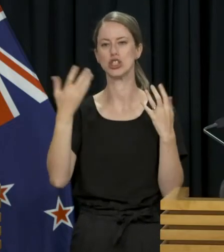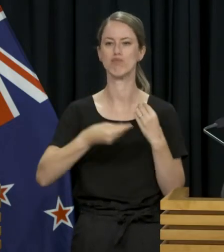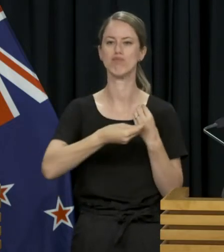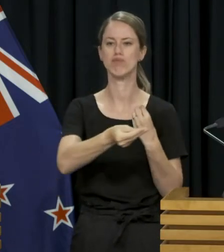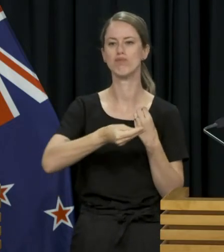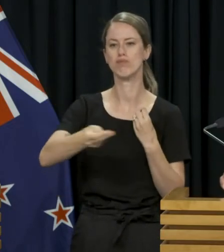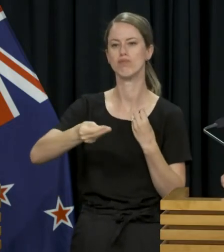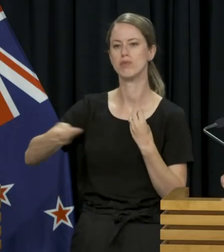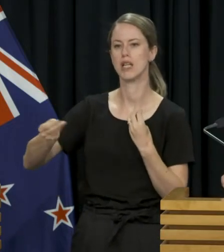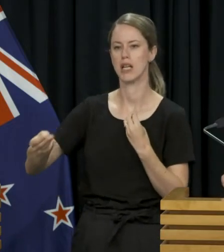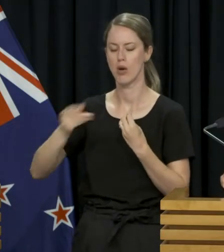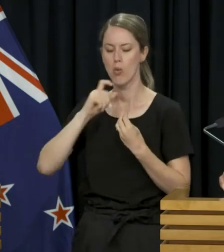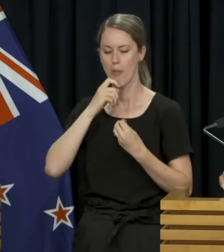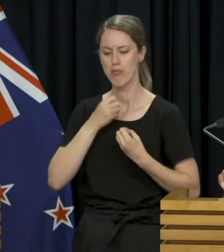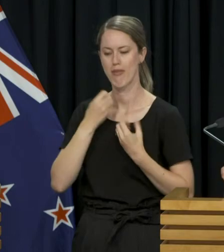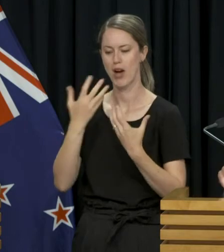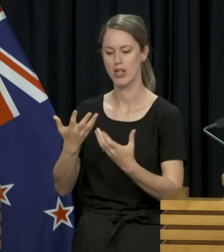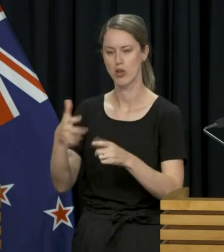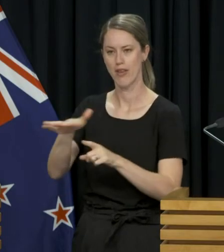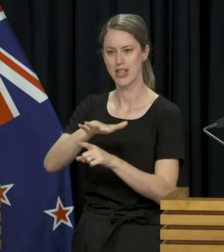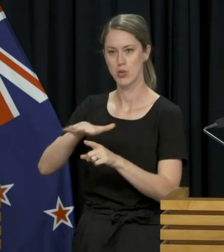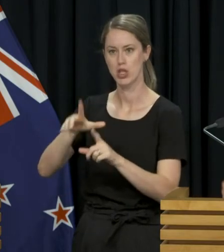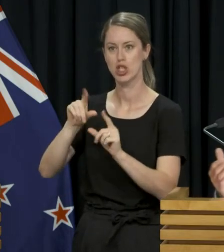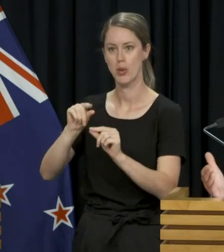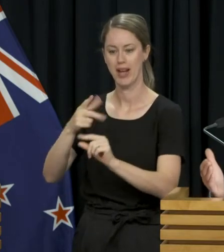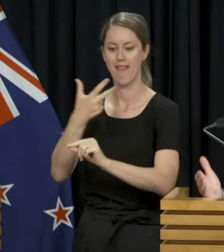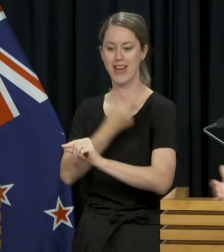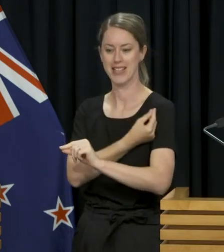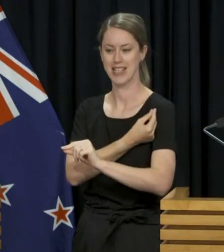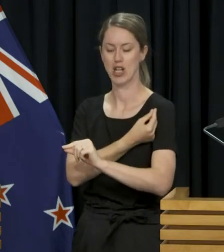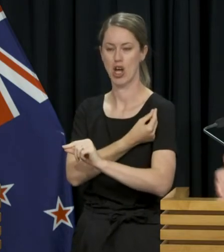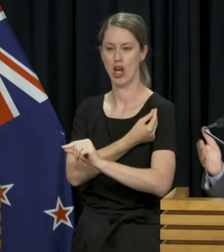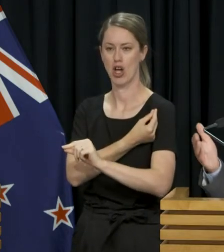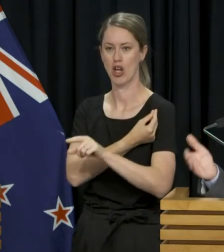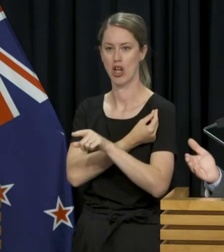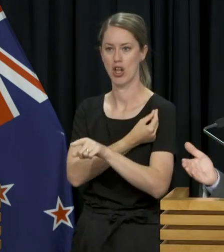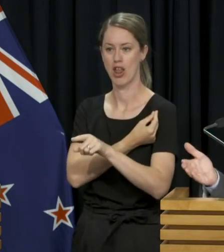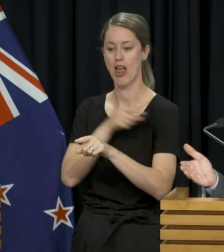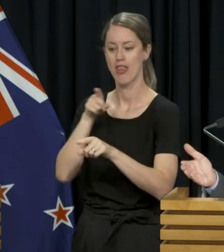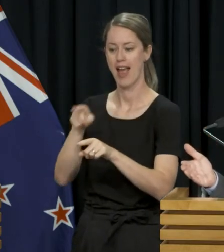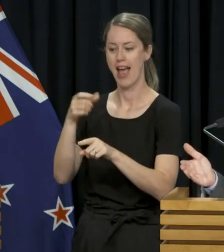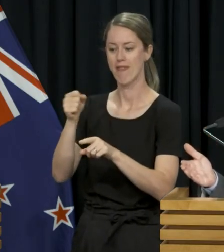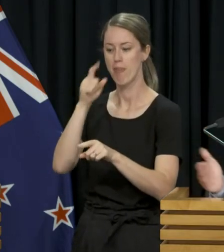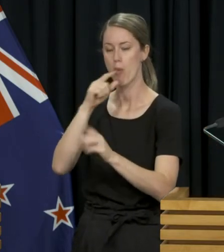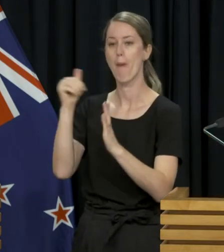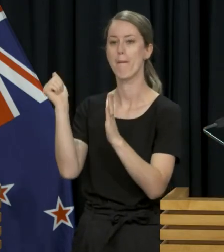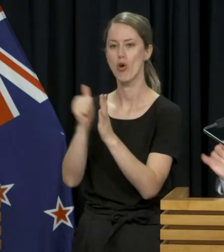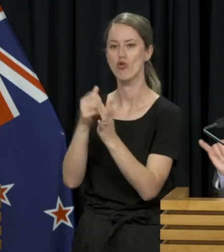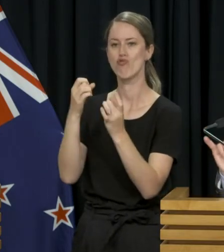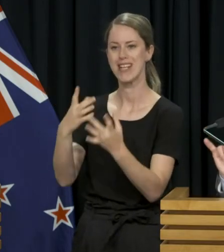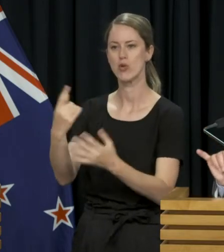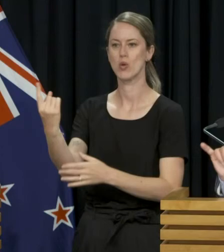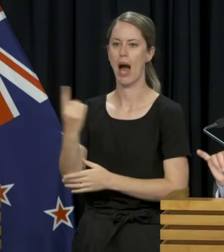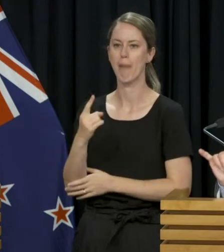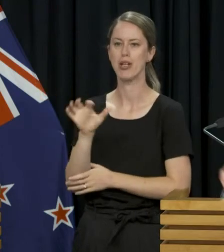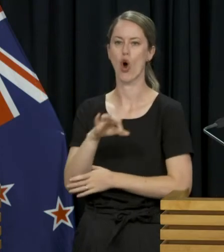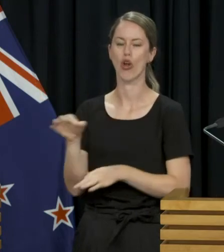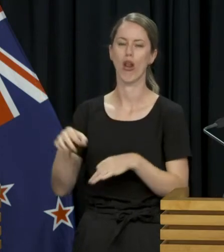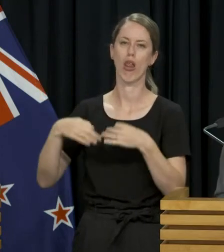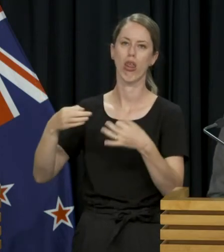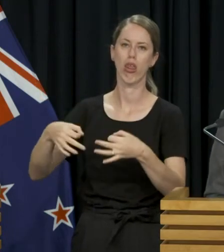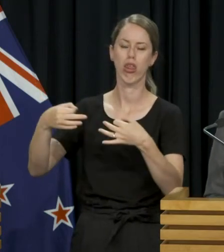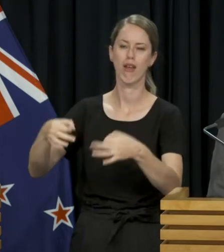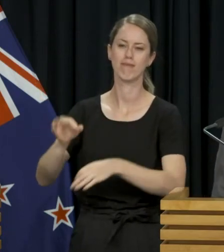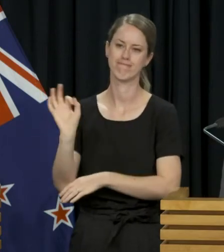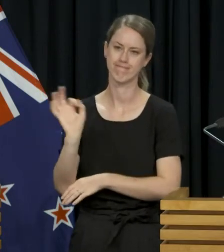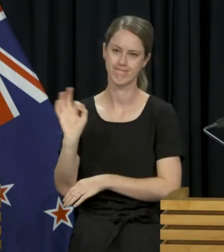to the venues who are delivering the vaccine on the basis that they have people already booked in, and so we know exactly how